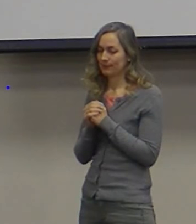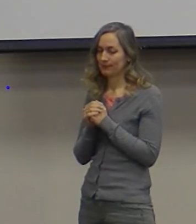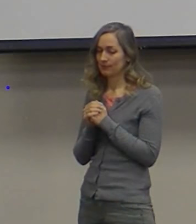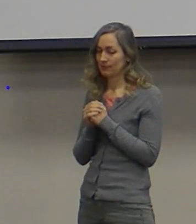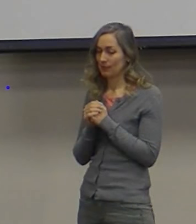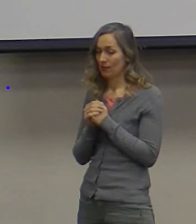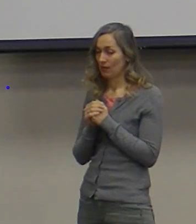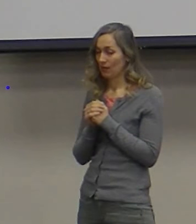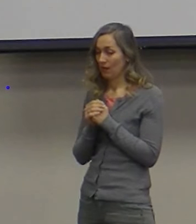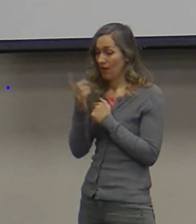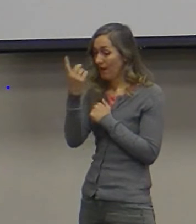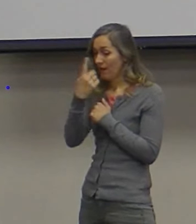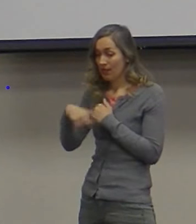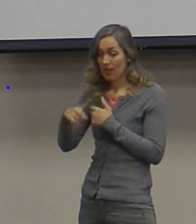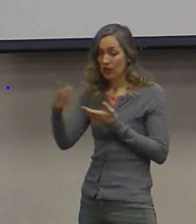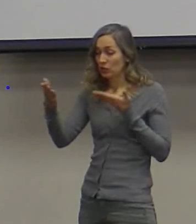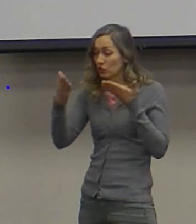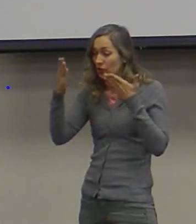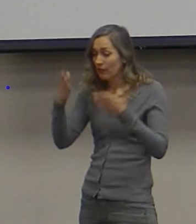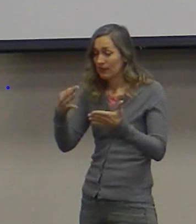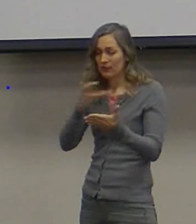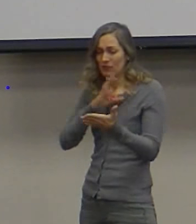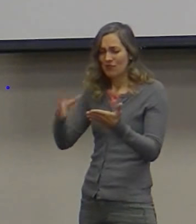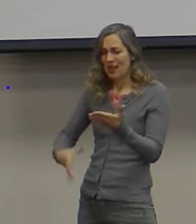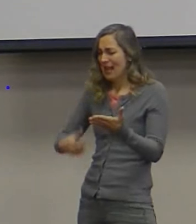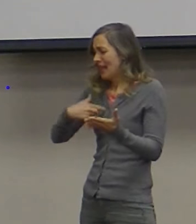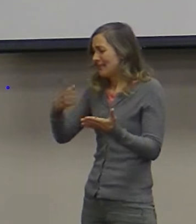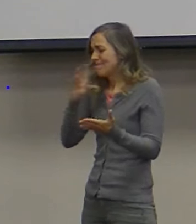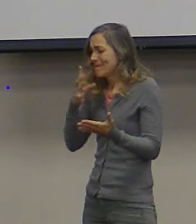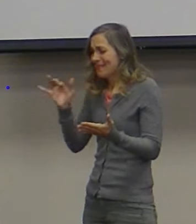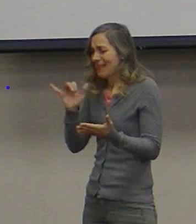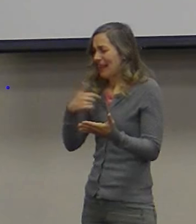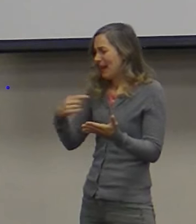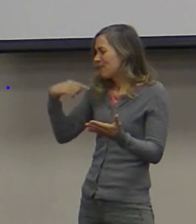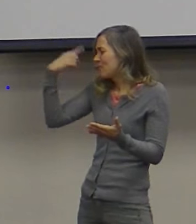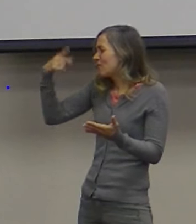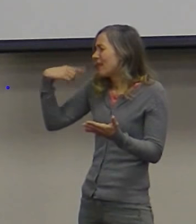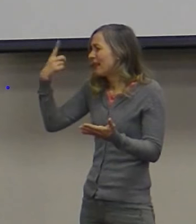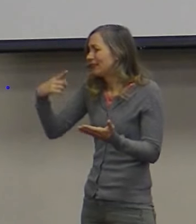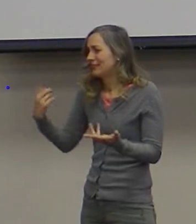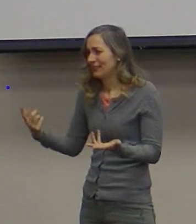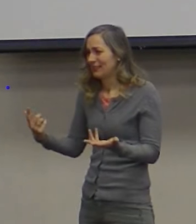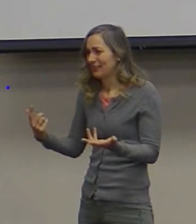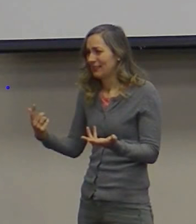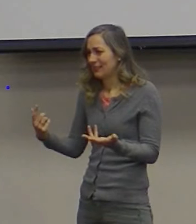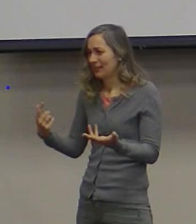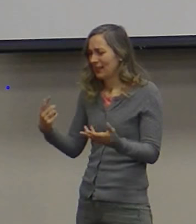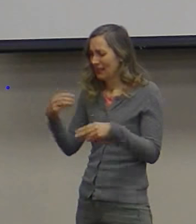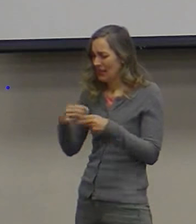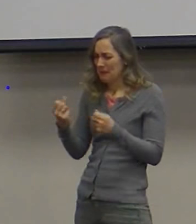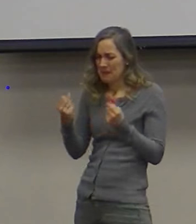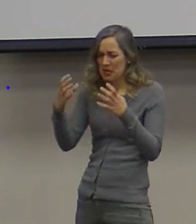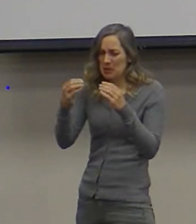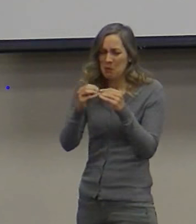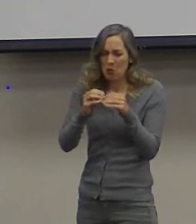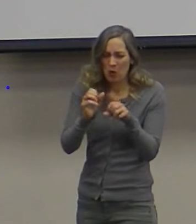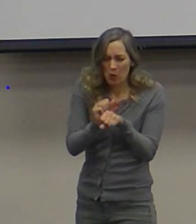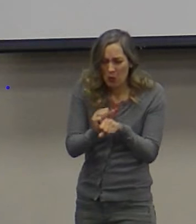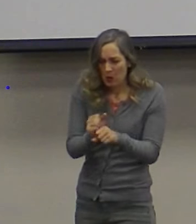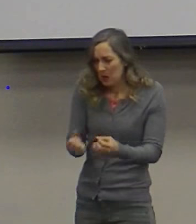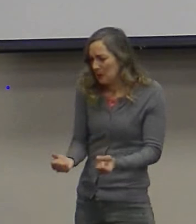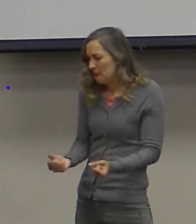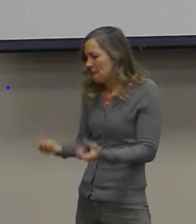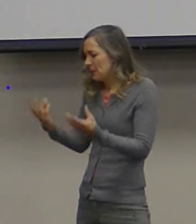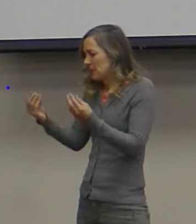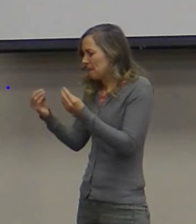"Are they servants of Christ? I speak as if insane, I more so, in far more labors, in far more imprisonments,